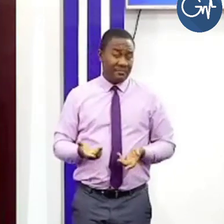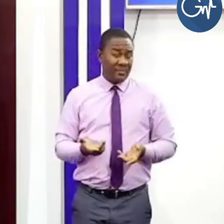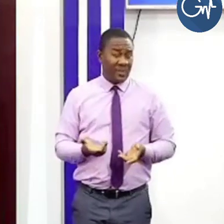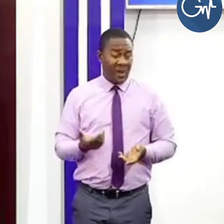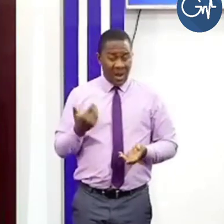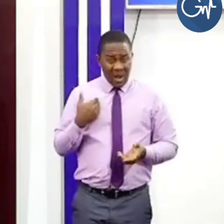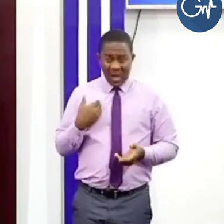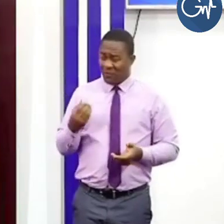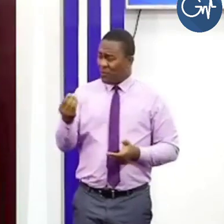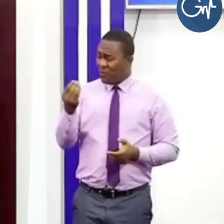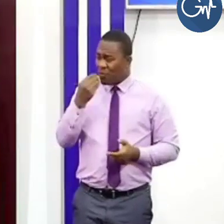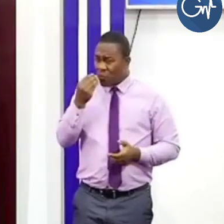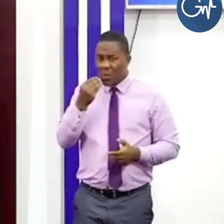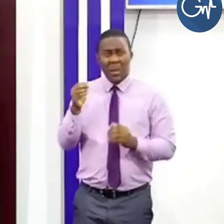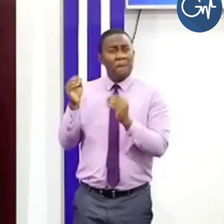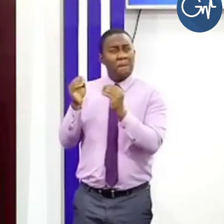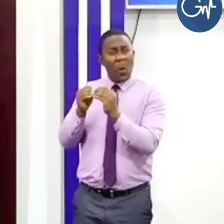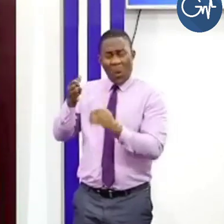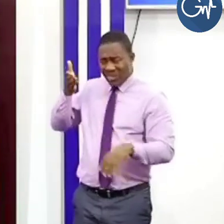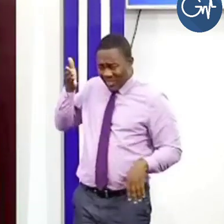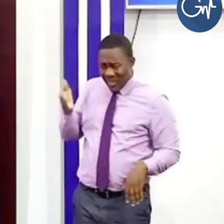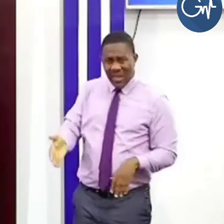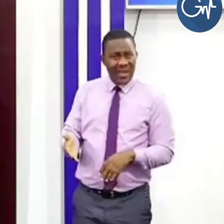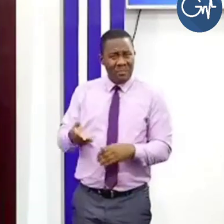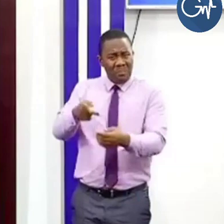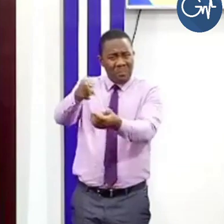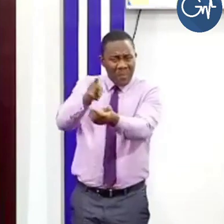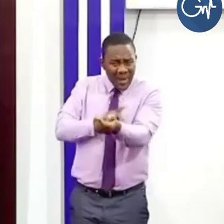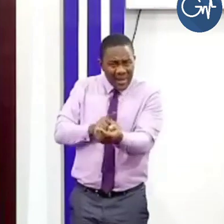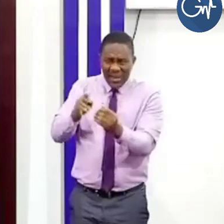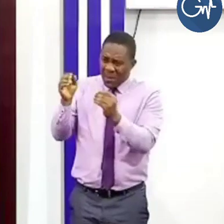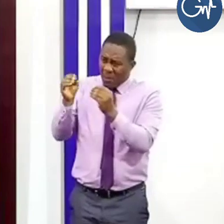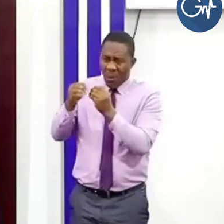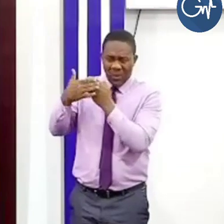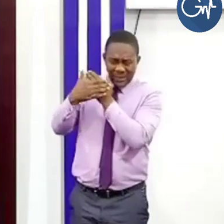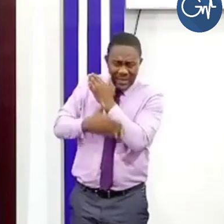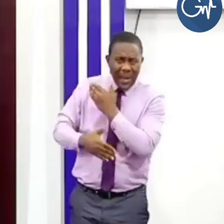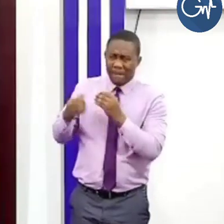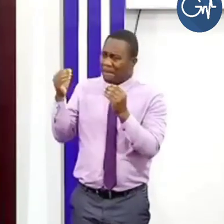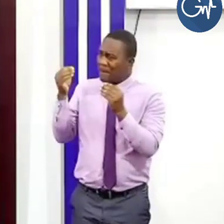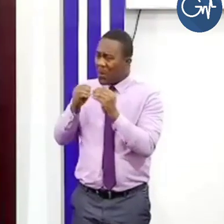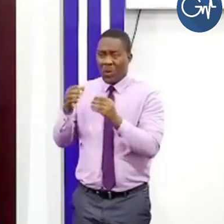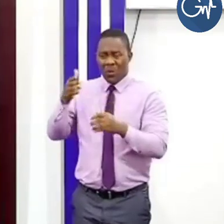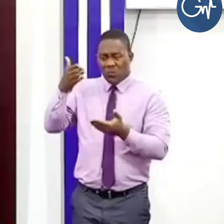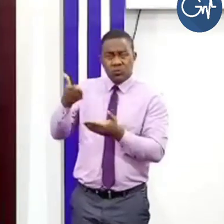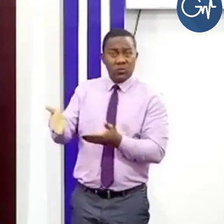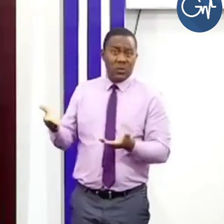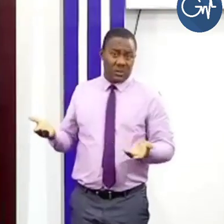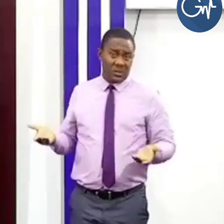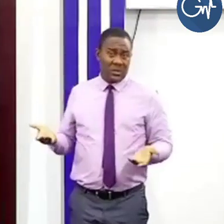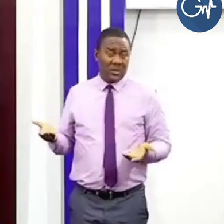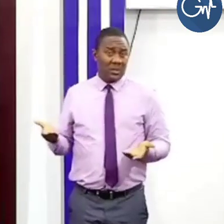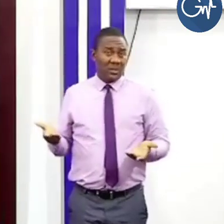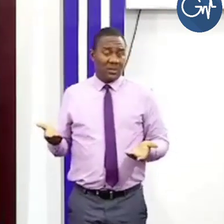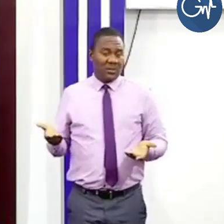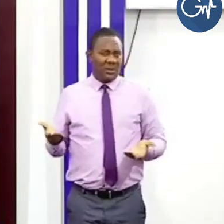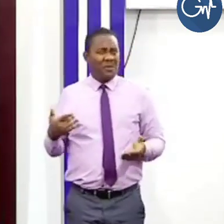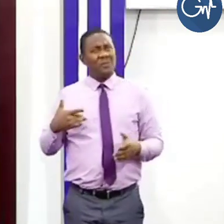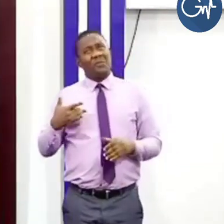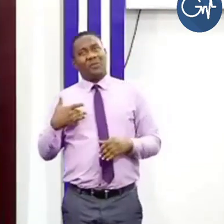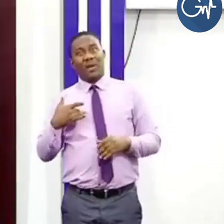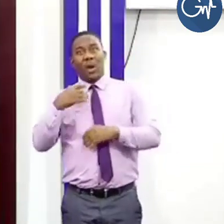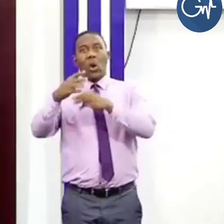akodwom akototo bodie no ne nyamane ma ye hia se ebedi ne na twi na ye se de ewiase ba